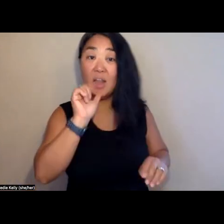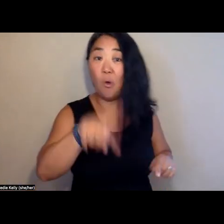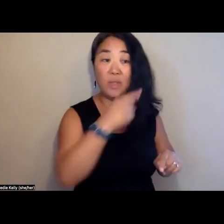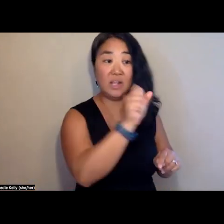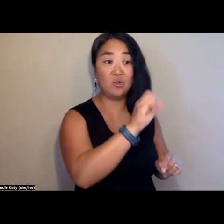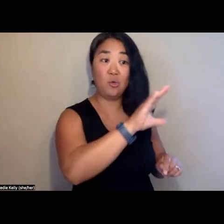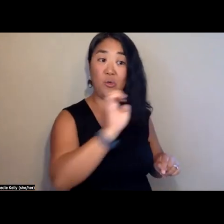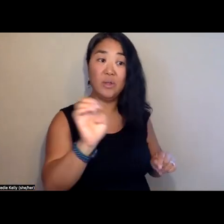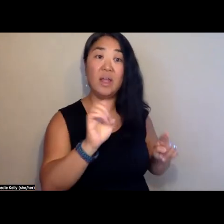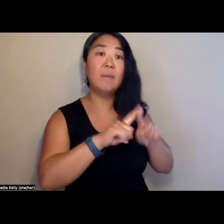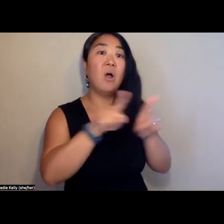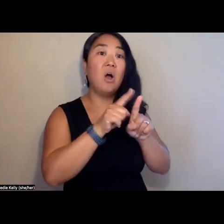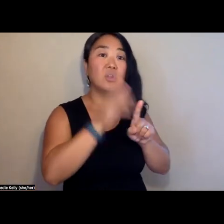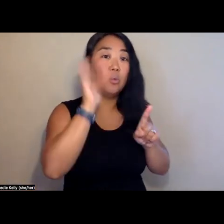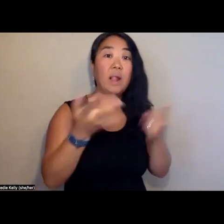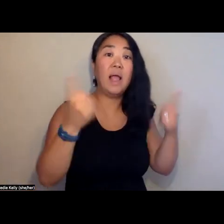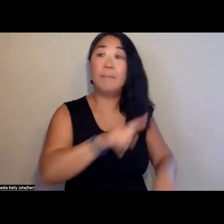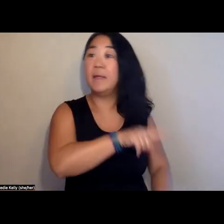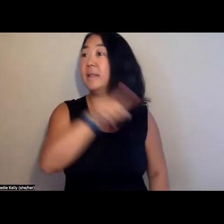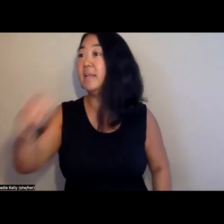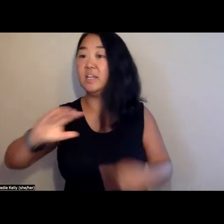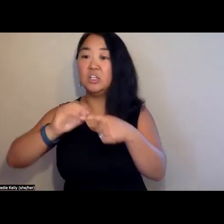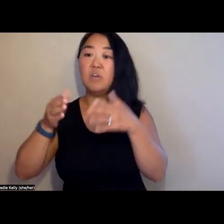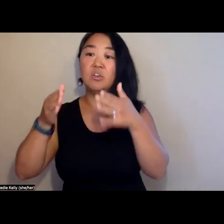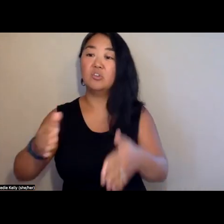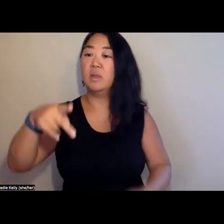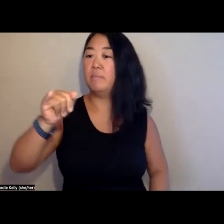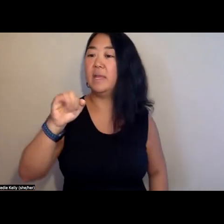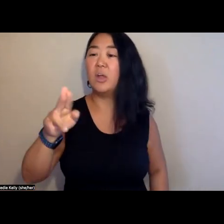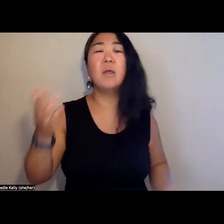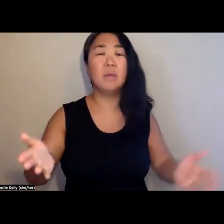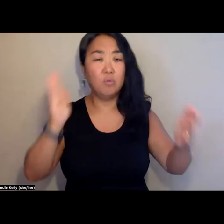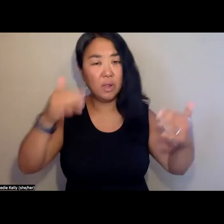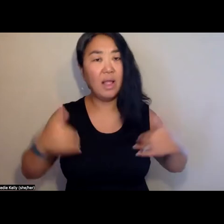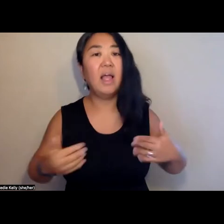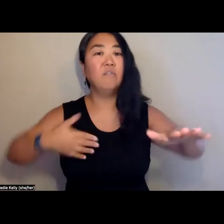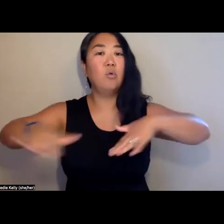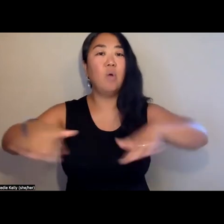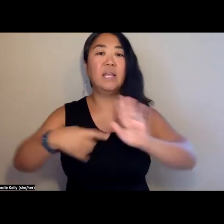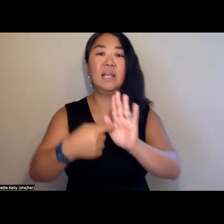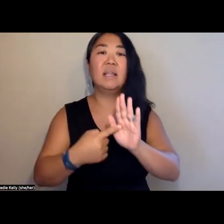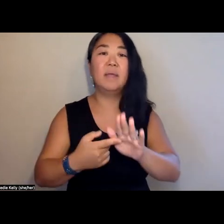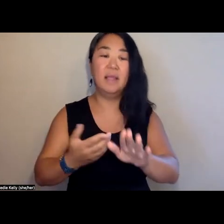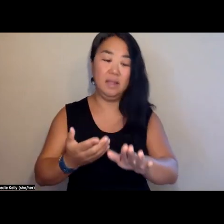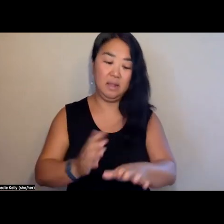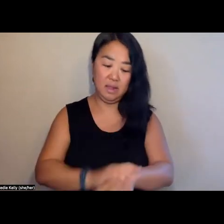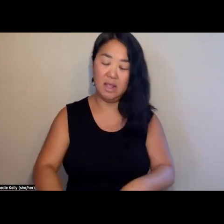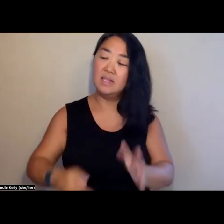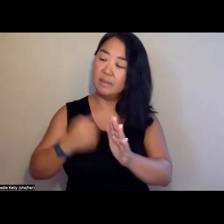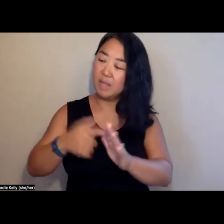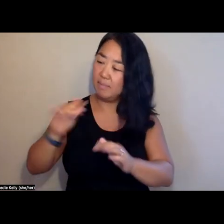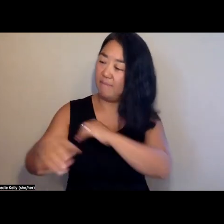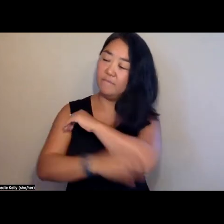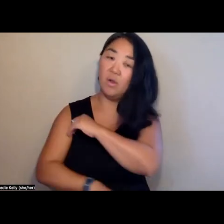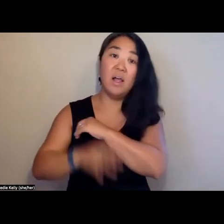hopefully also gonna be at Cherry Street Pier. There may be a walk exhibit at the pier sometime before then into the fall. The community show will be